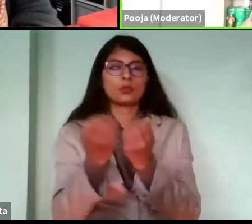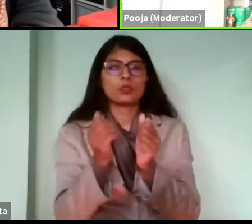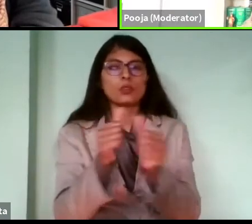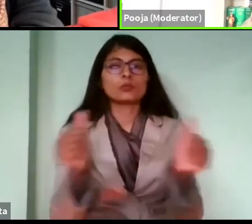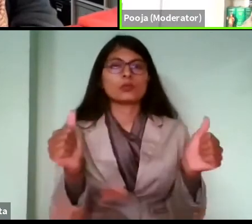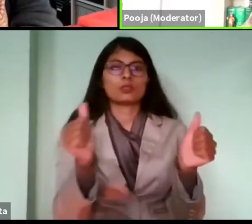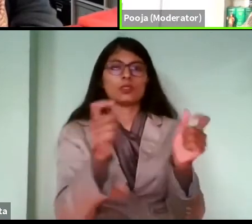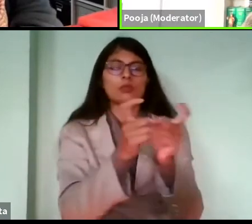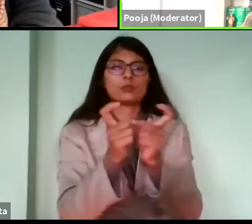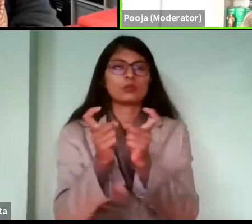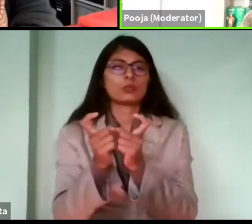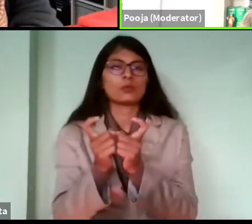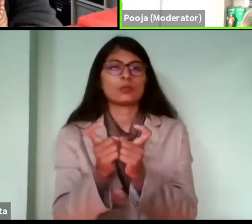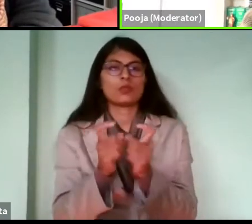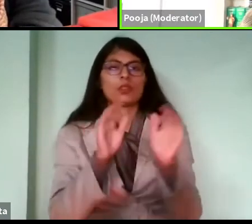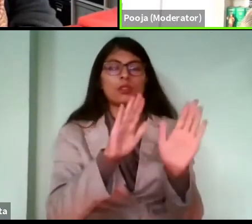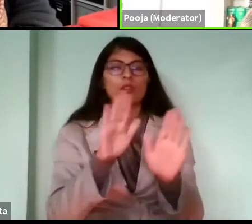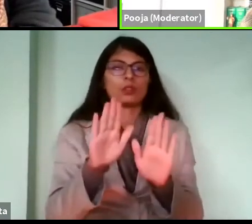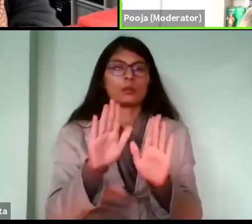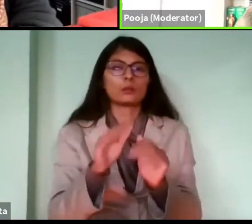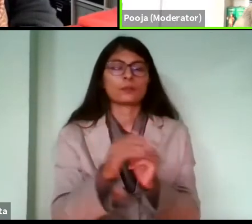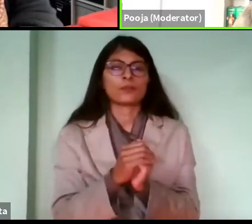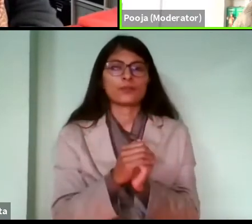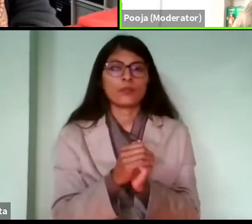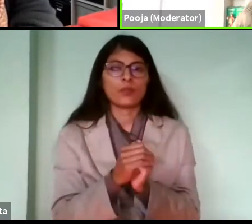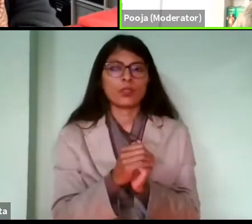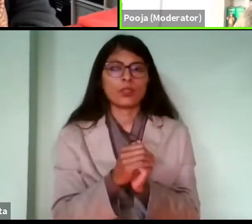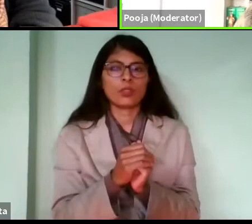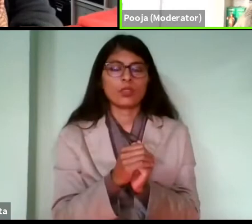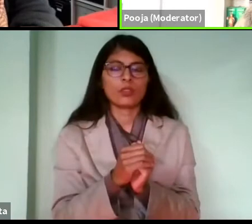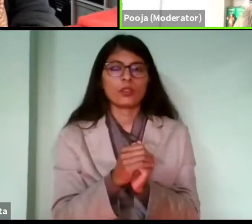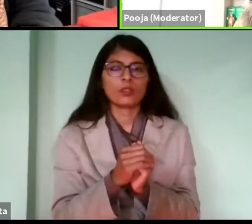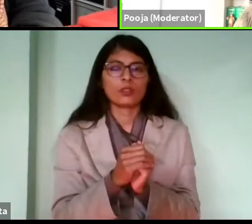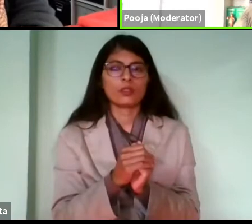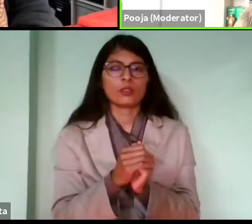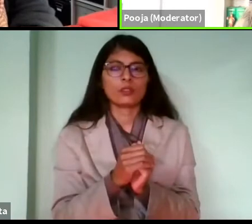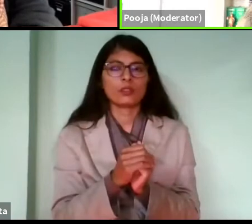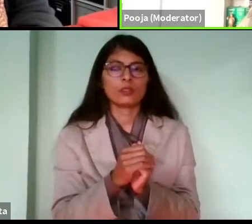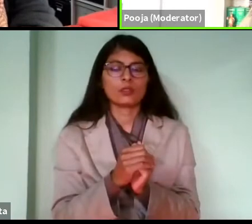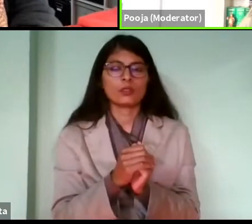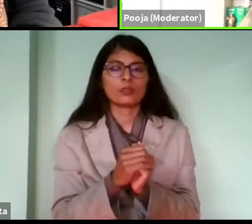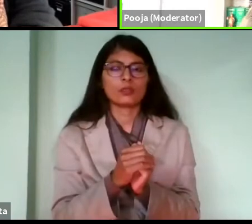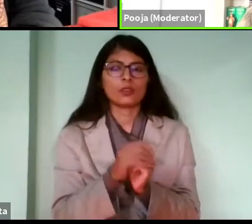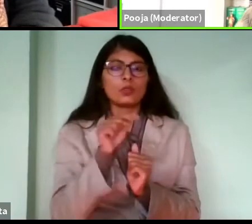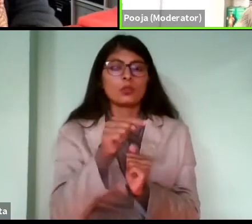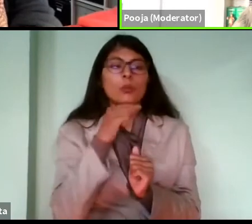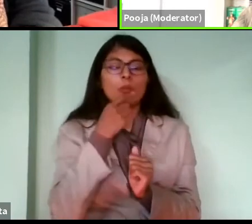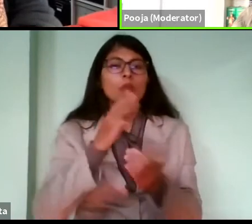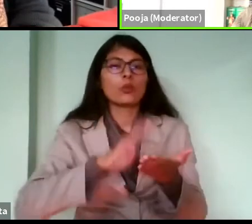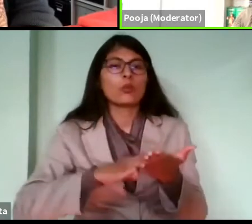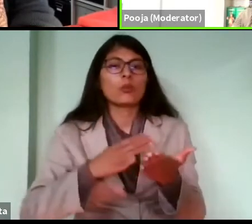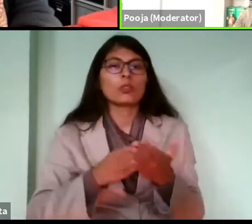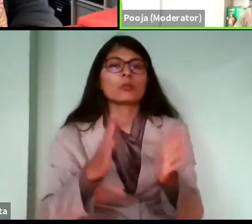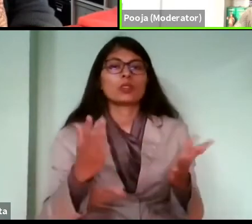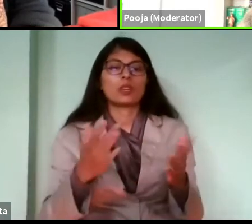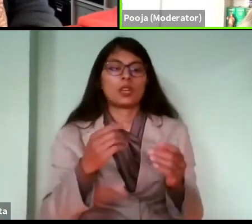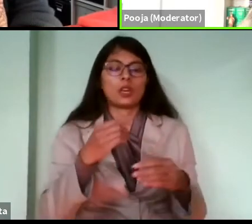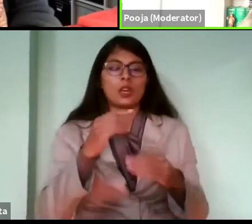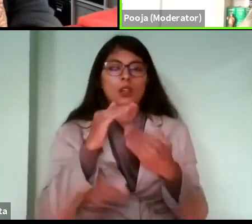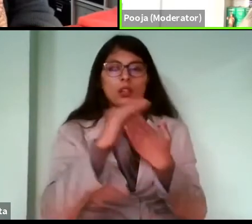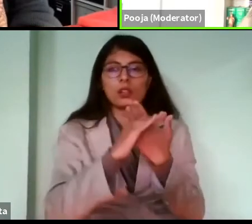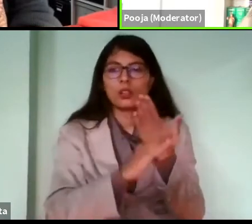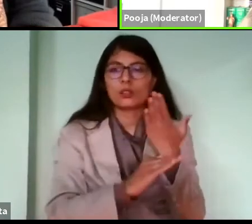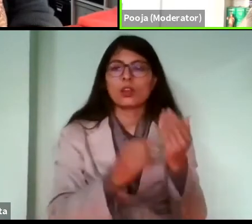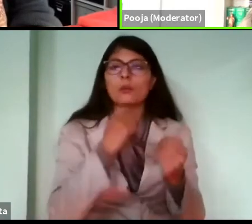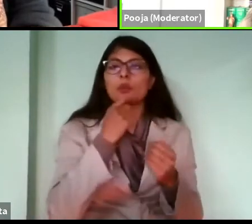so much for talking about that, is what does that mean for us in terms of process? We've